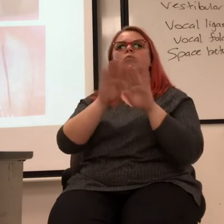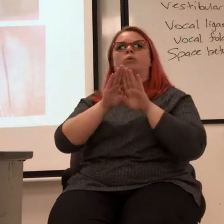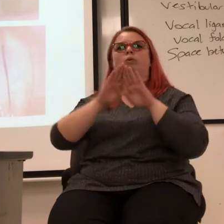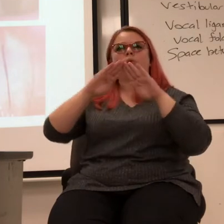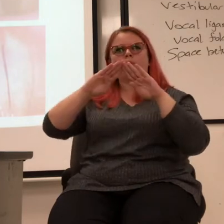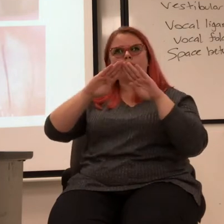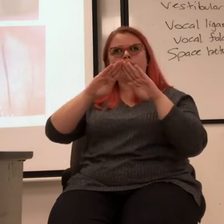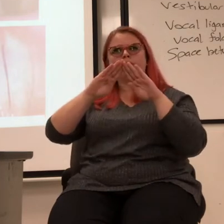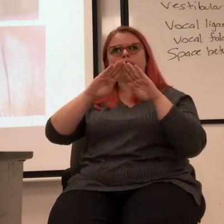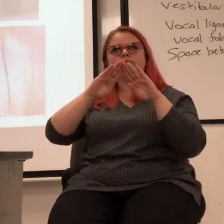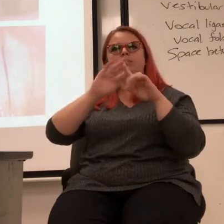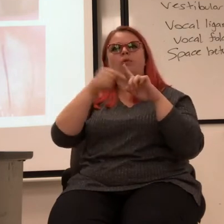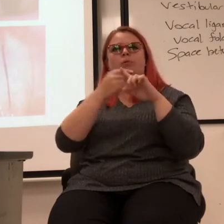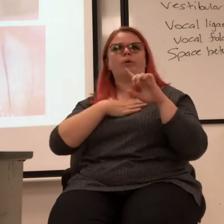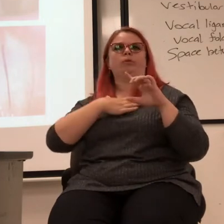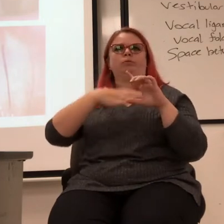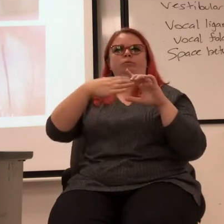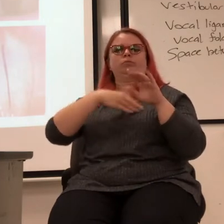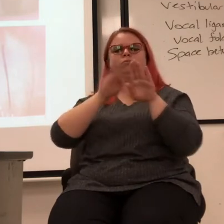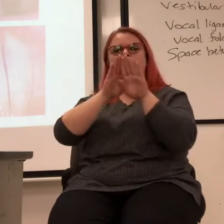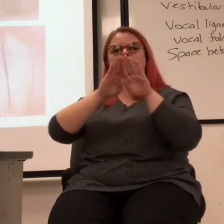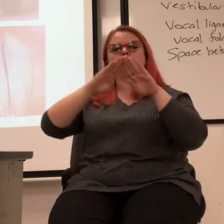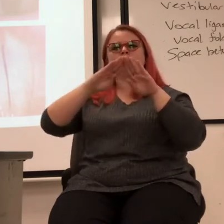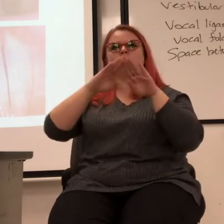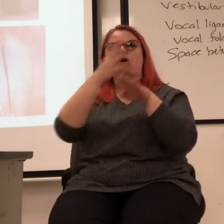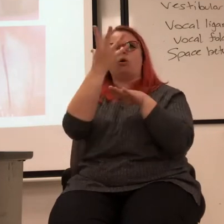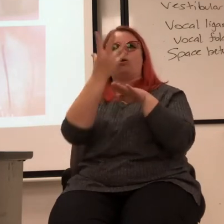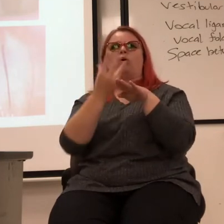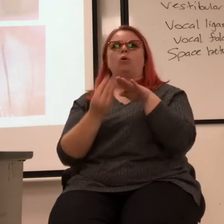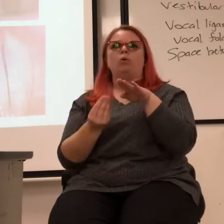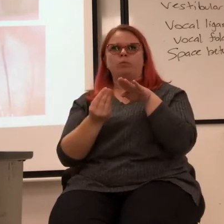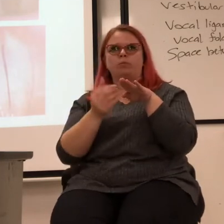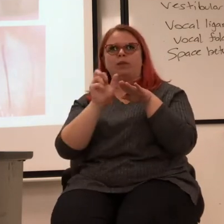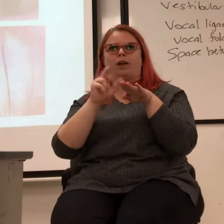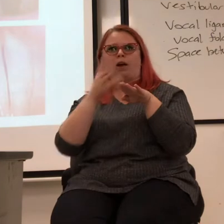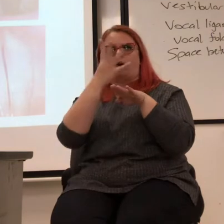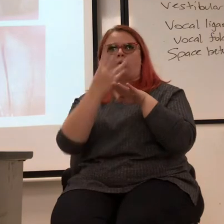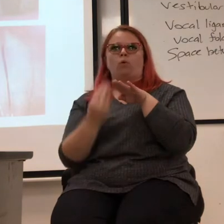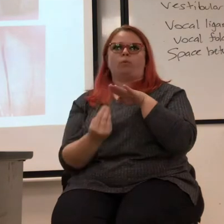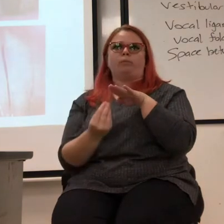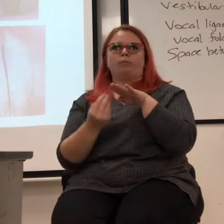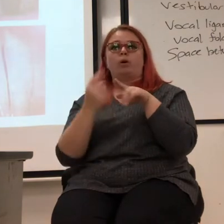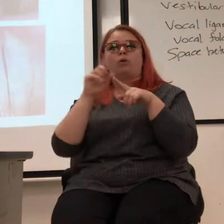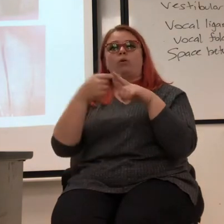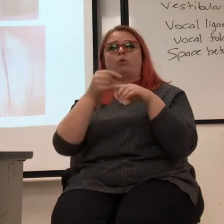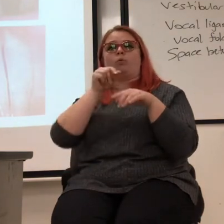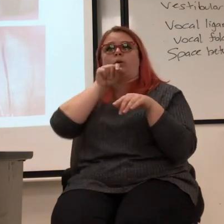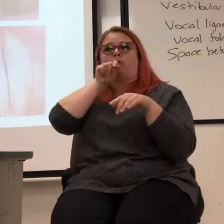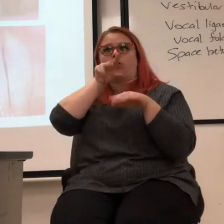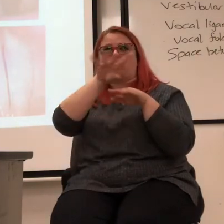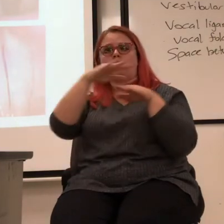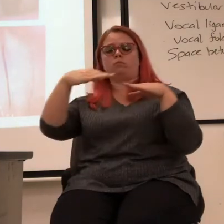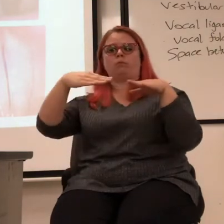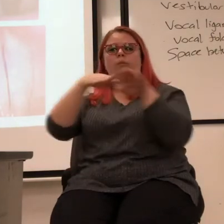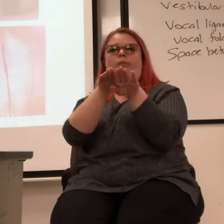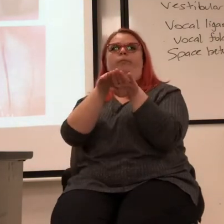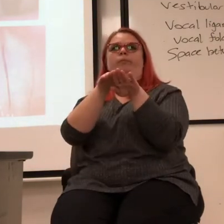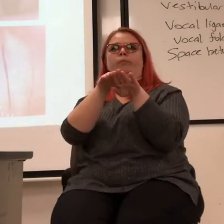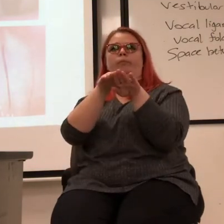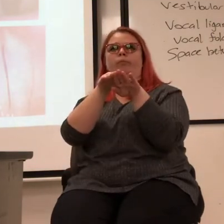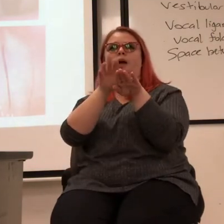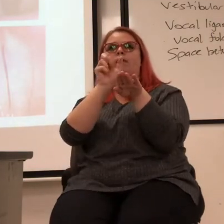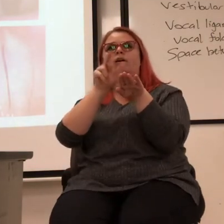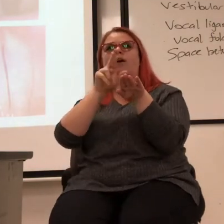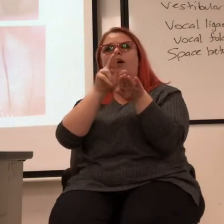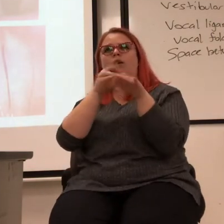vocal cords open, air rushes in. And then upon exhalation, vocal cords close, air is forced to whistle through